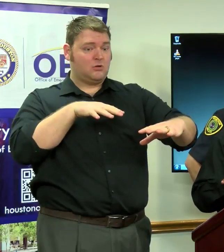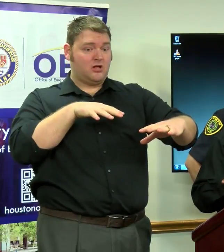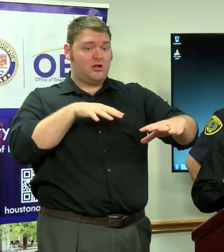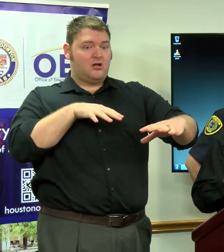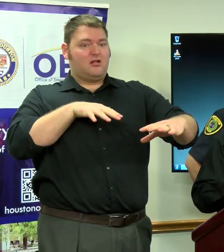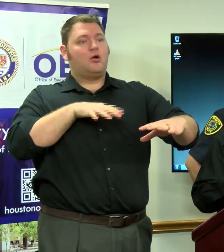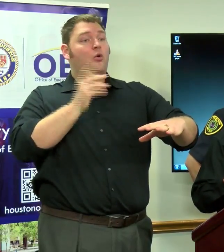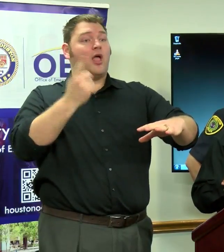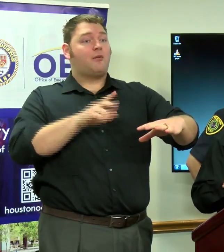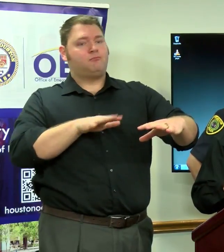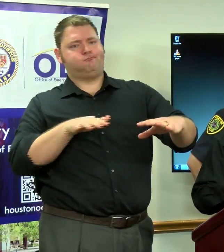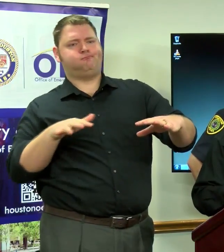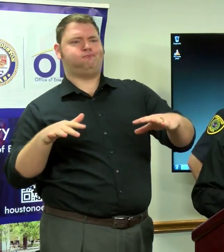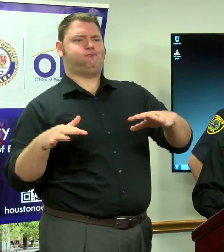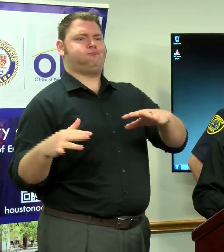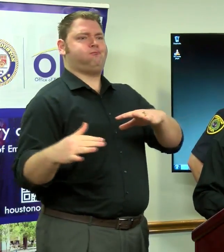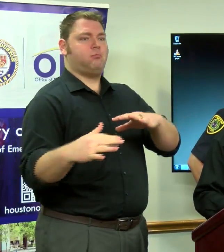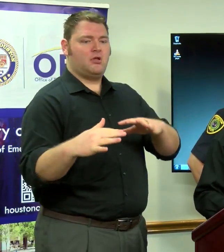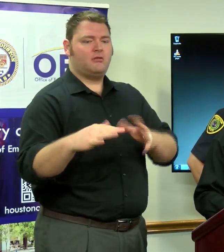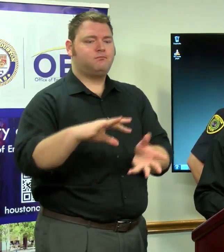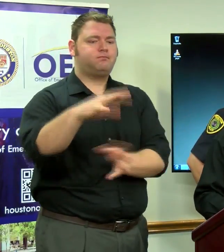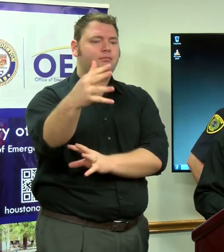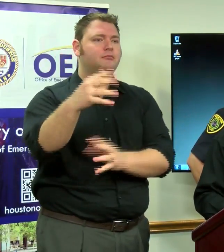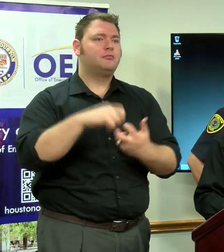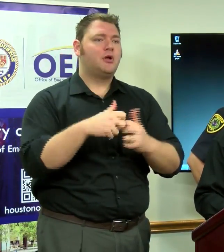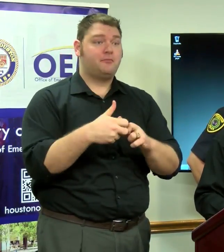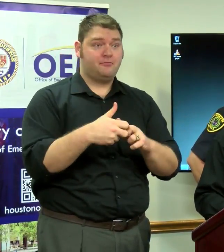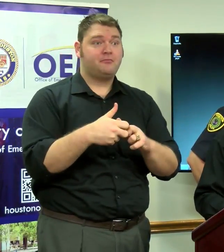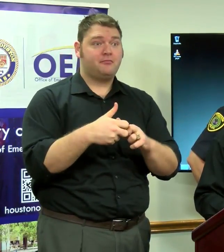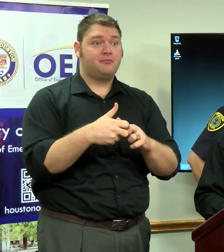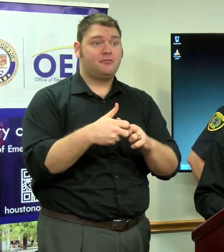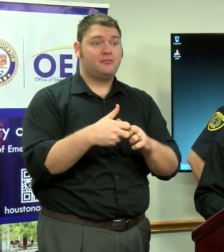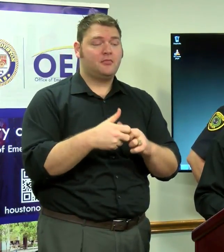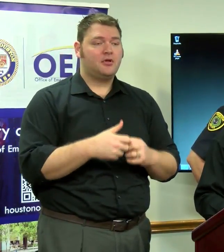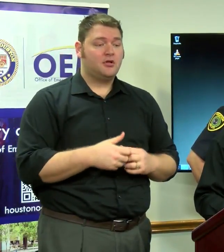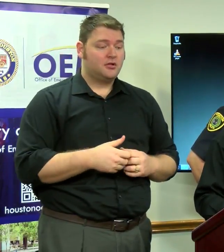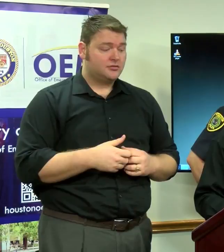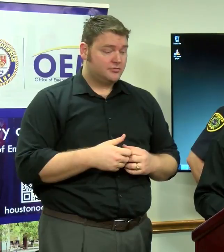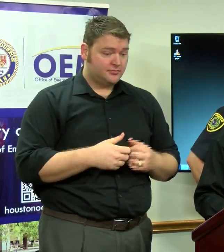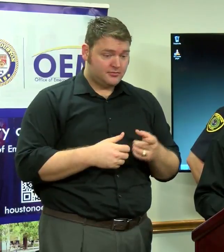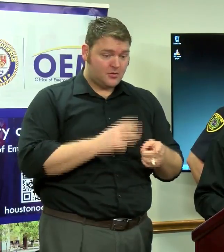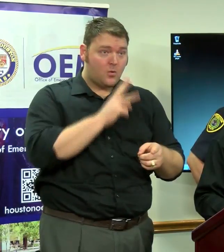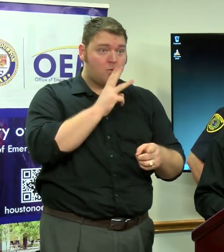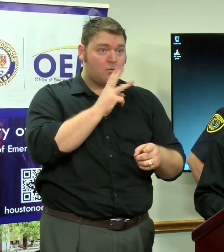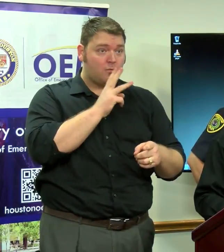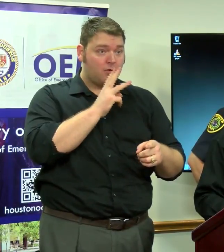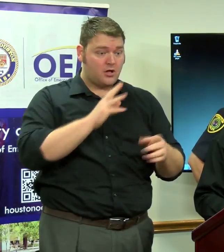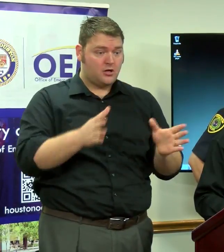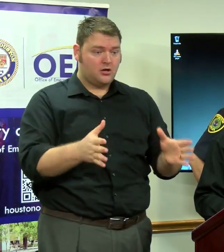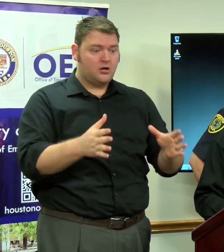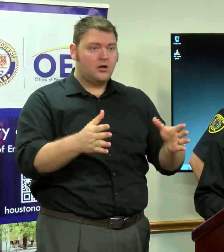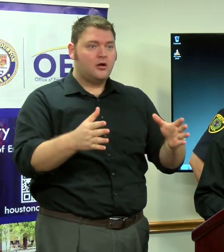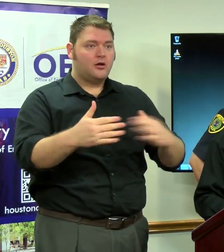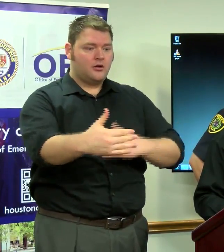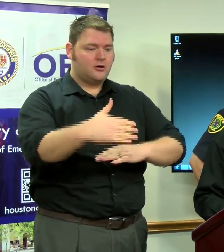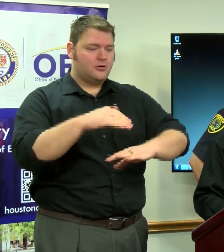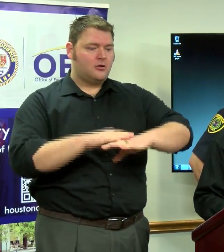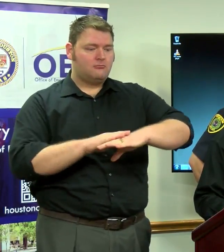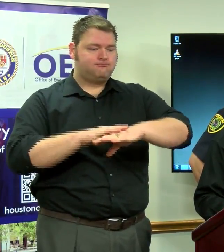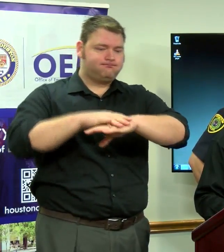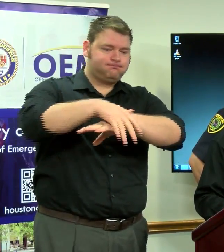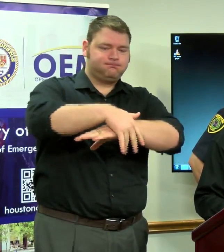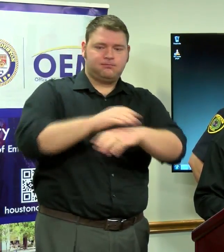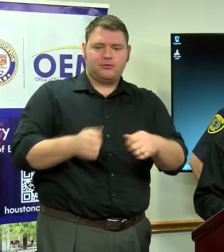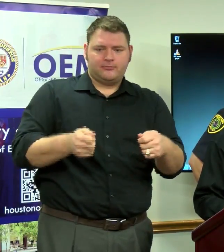and it will create even a major problem. When that water is released, it's going to come downstream. It's going to add water to